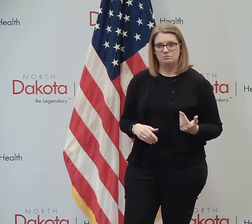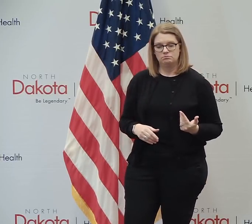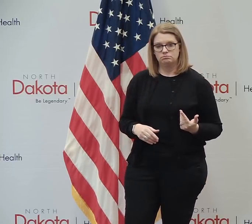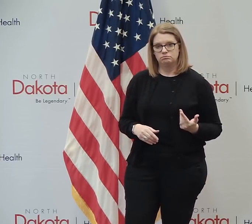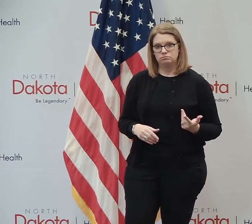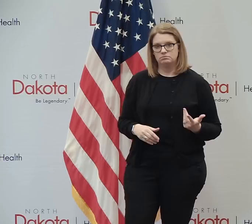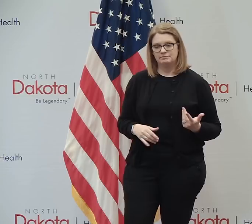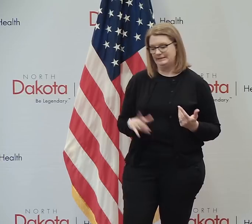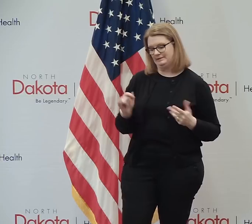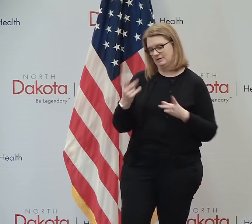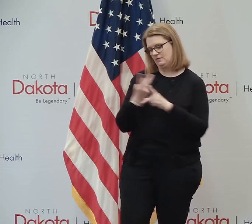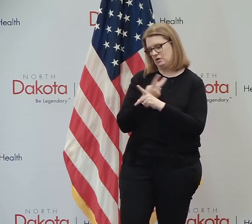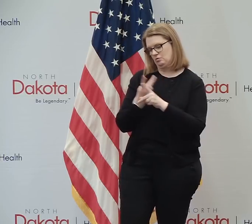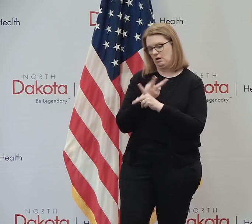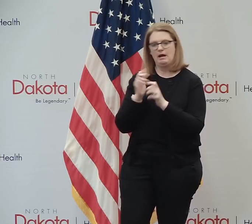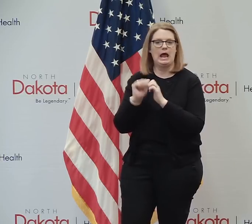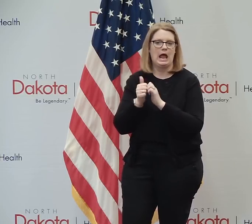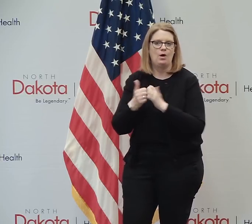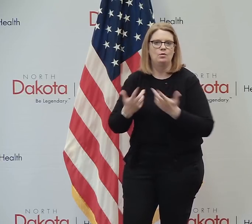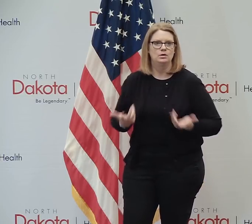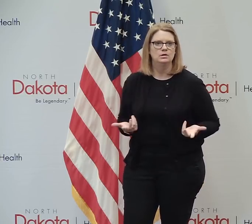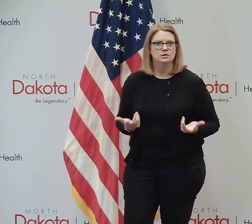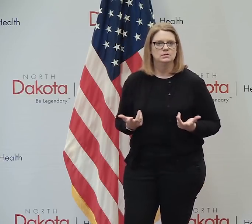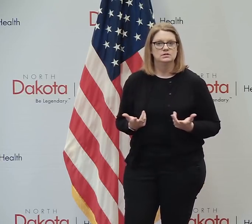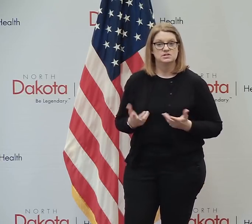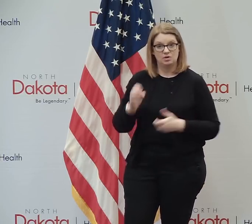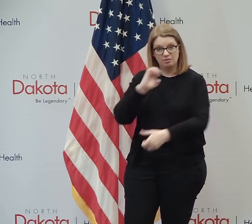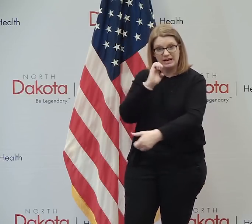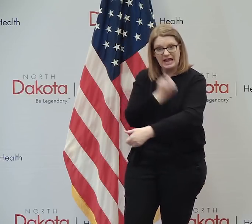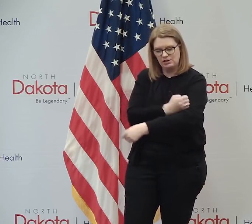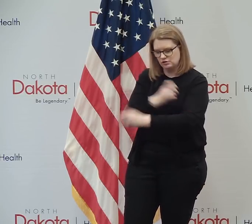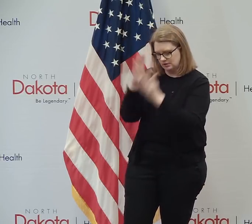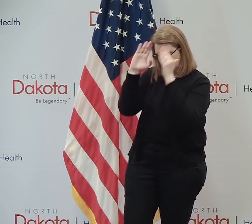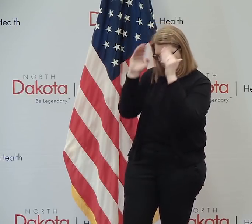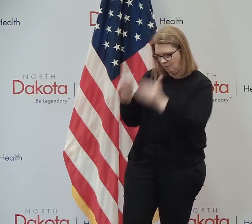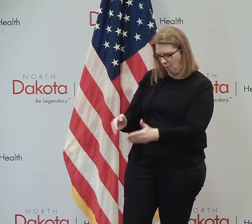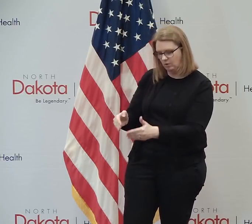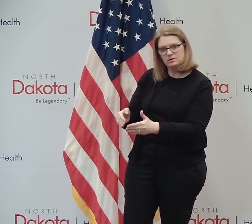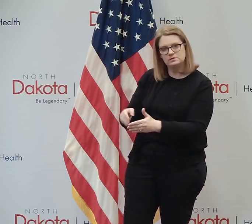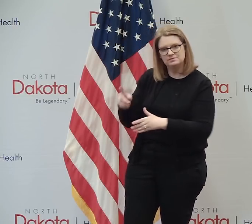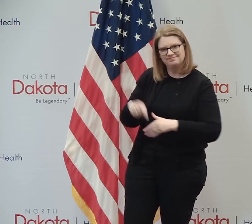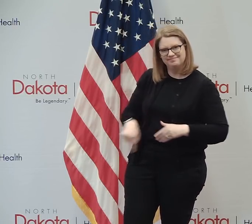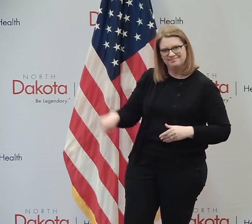We have to figure out a way to do that. So we're pouring a lot of energy into trying to get